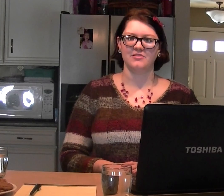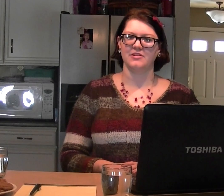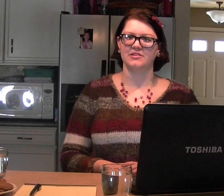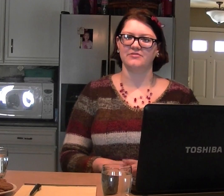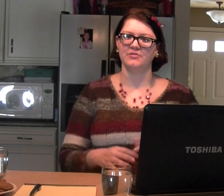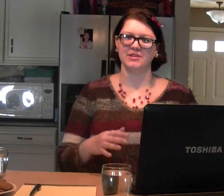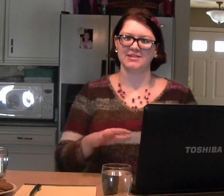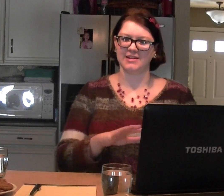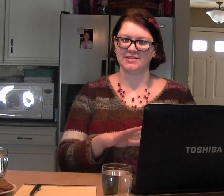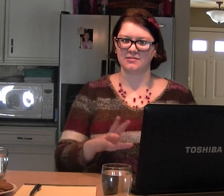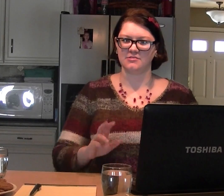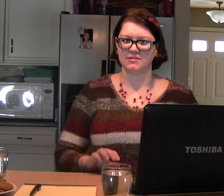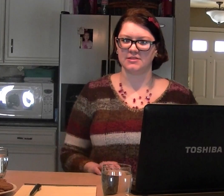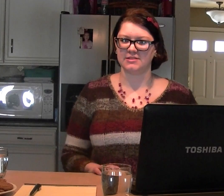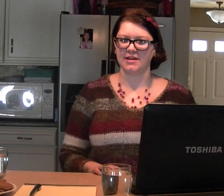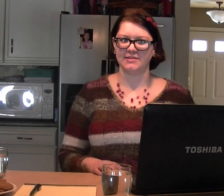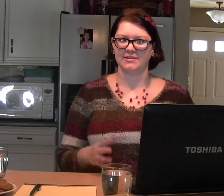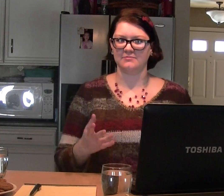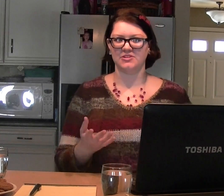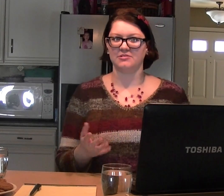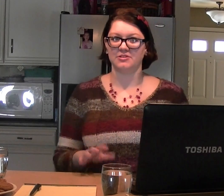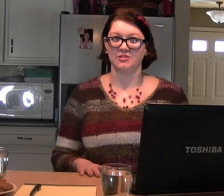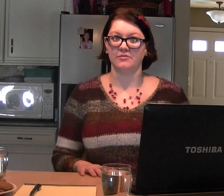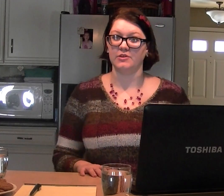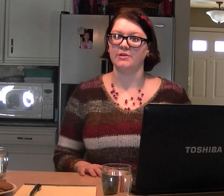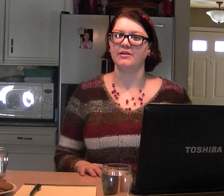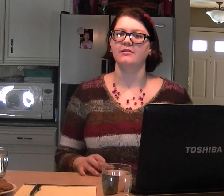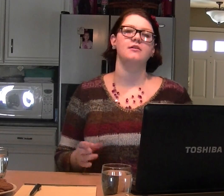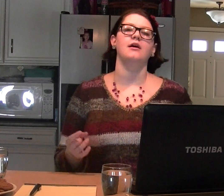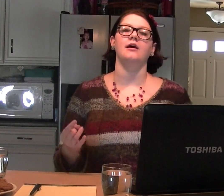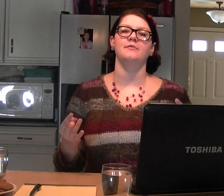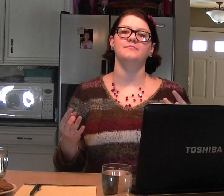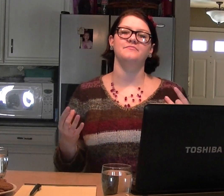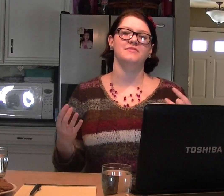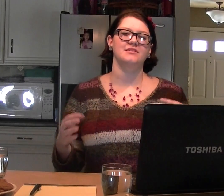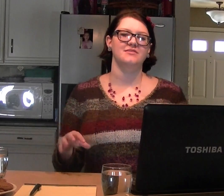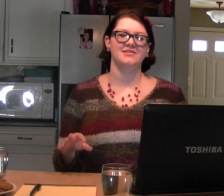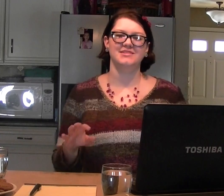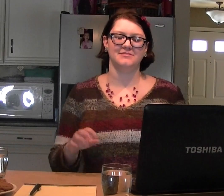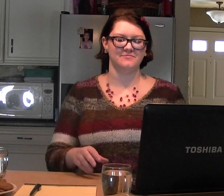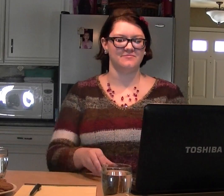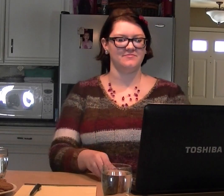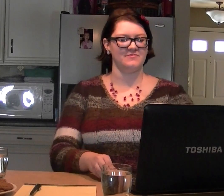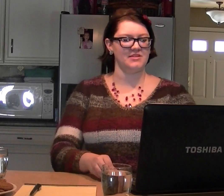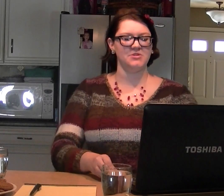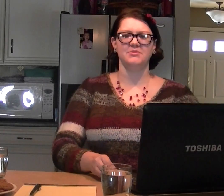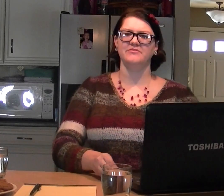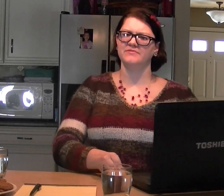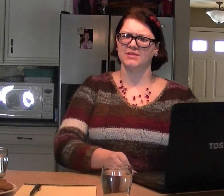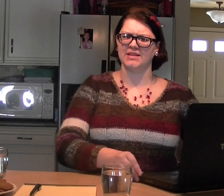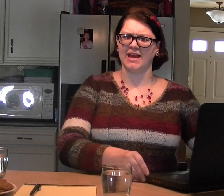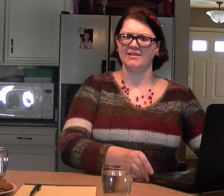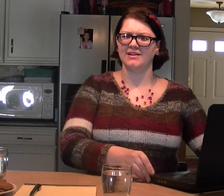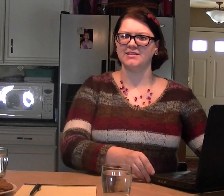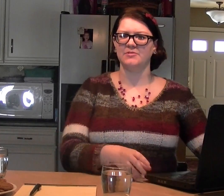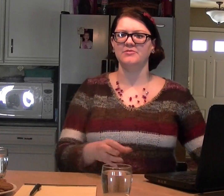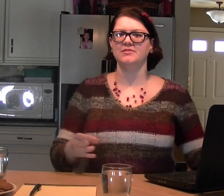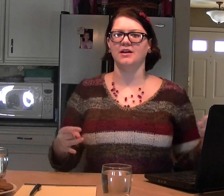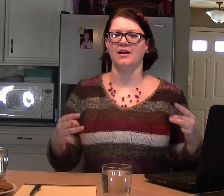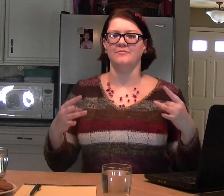There's a few things that I didn't include in this slide that I'm just going to show you really quick. There's some sort of slang, I suppose.